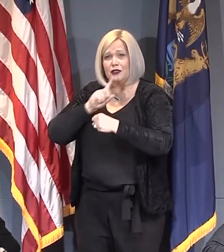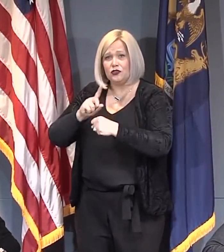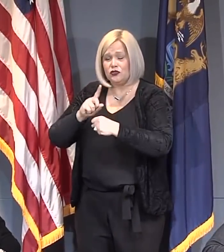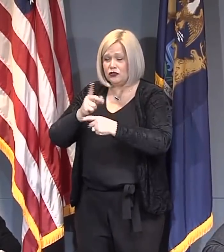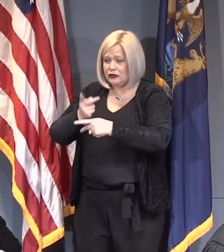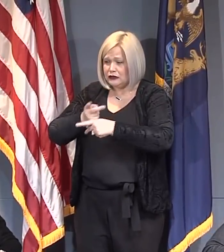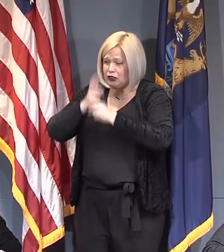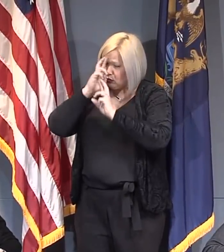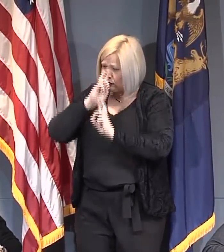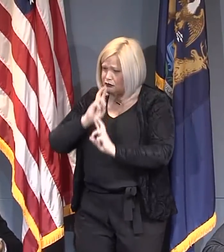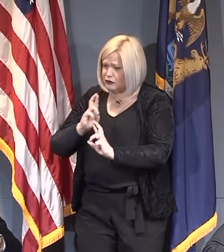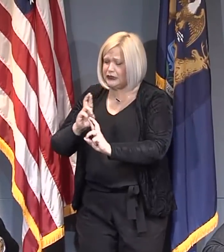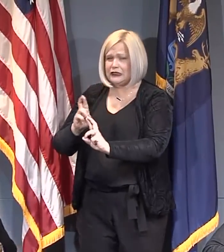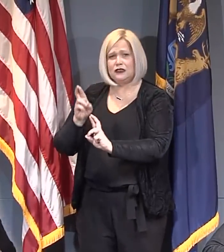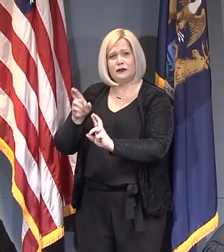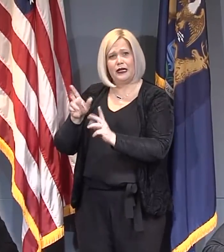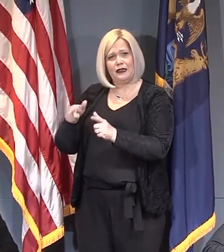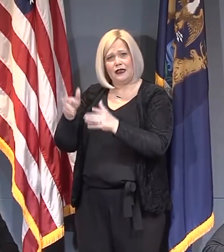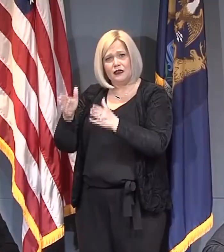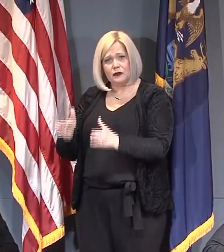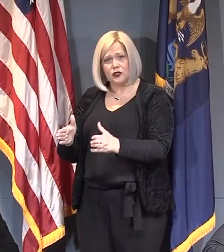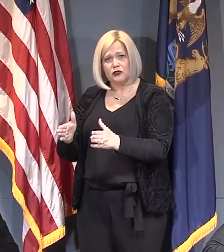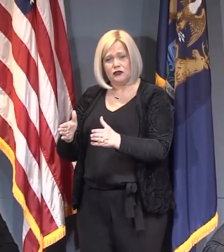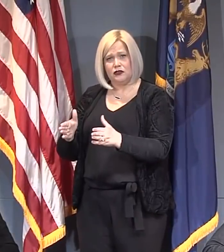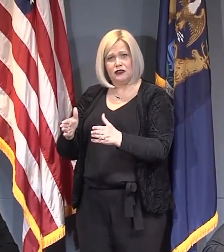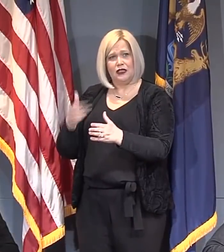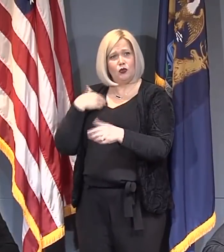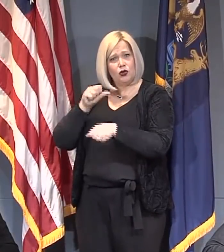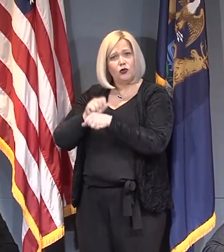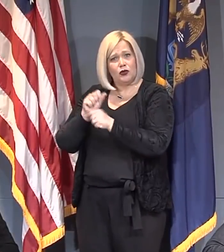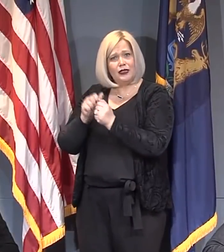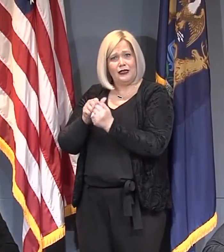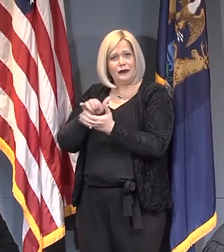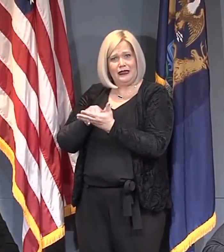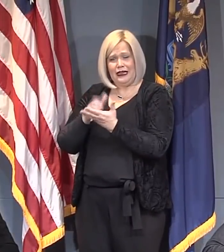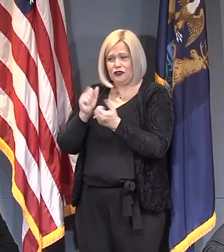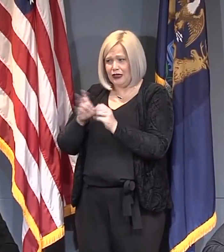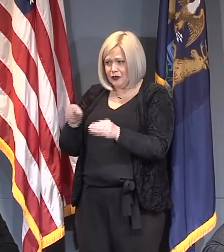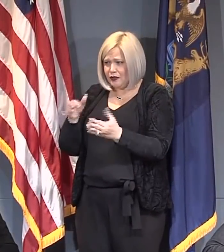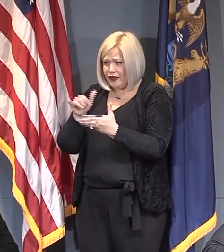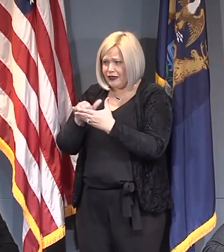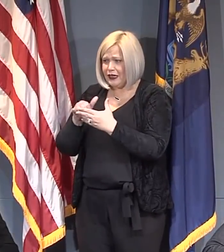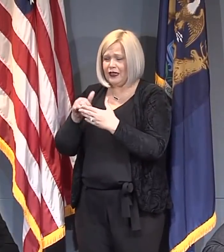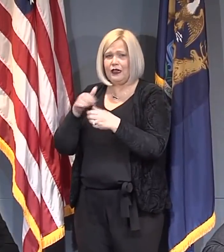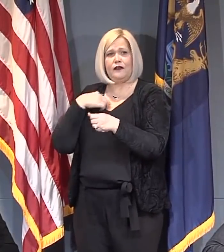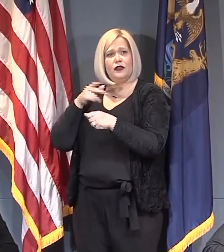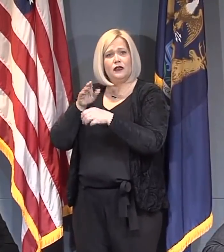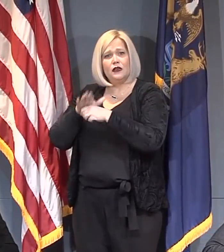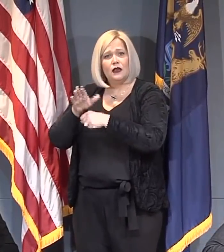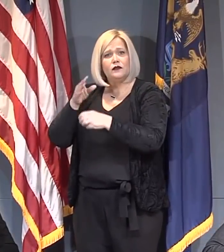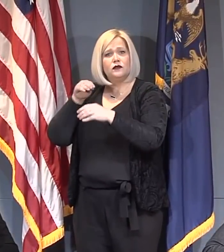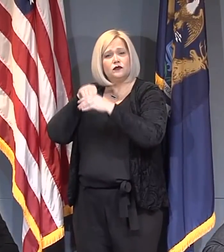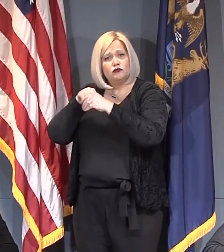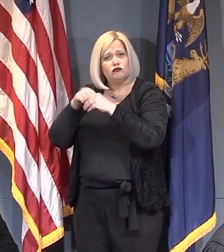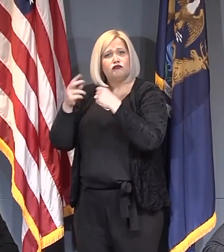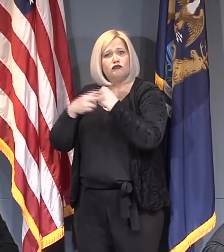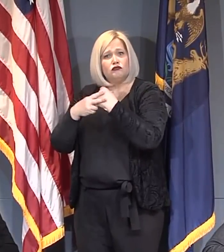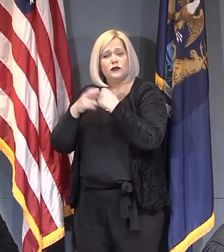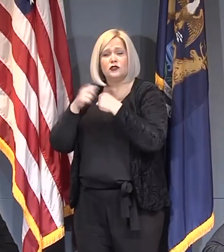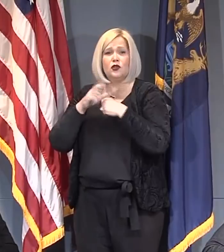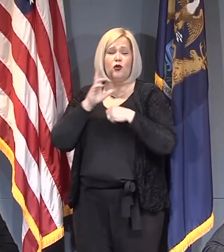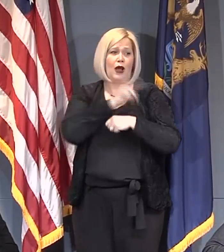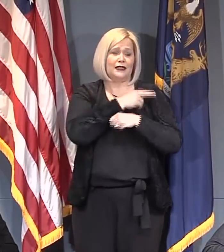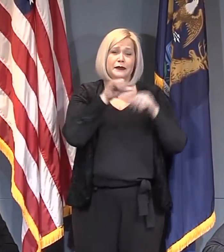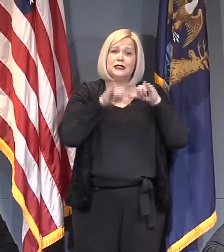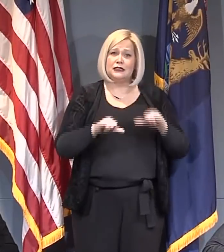done so in a respectful manner. That's what the state is working on, to provide that so that our hospital systems that get overwhelmed